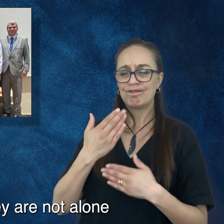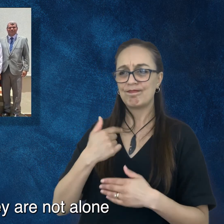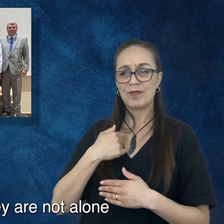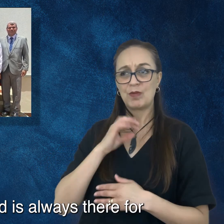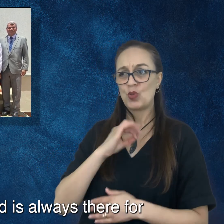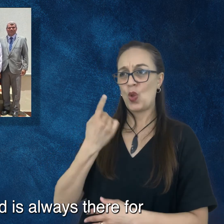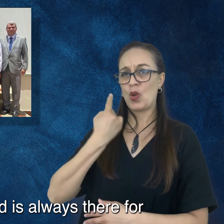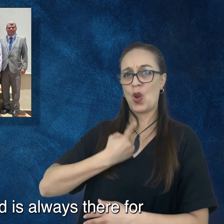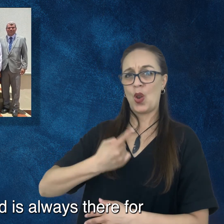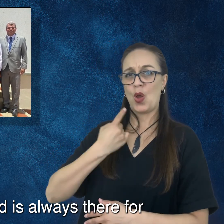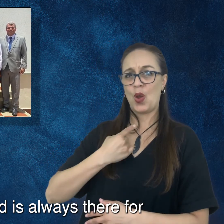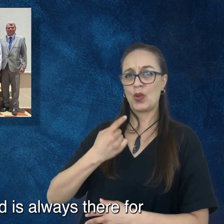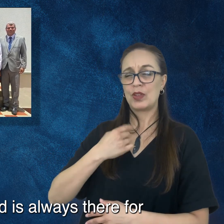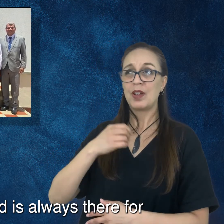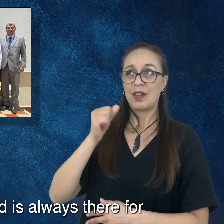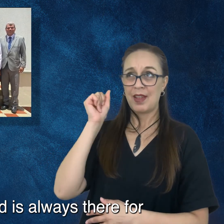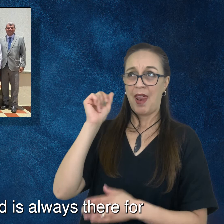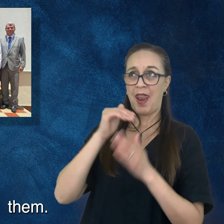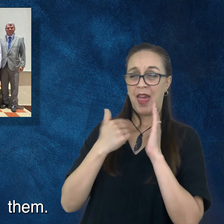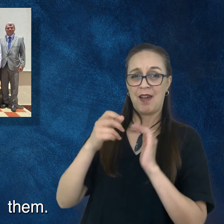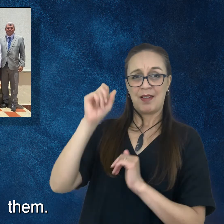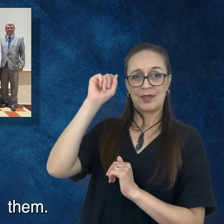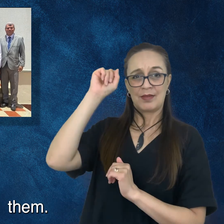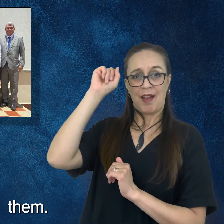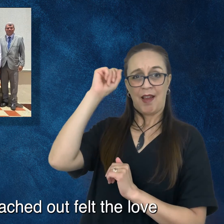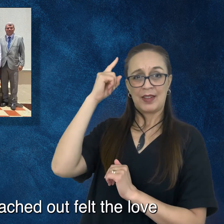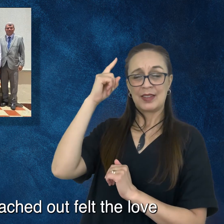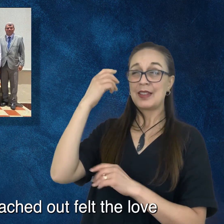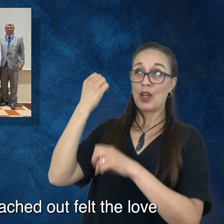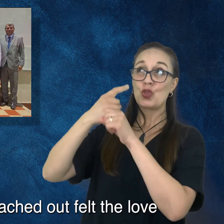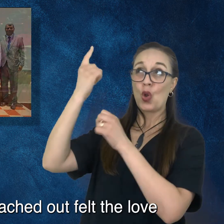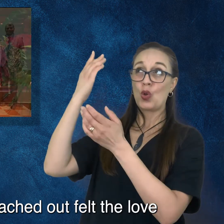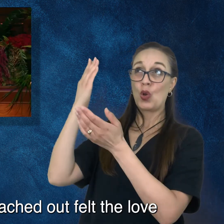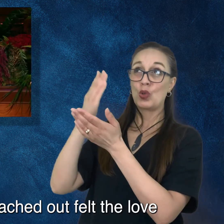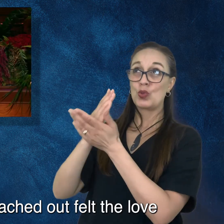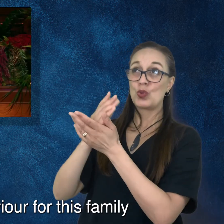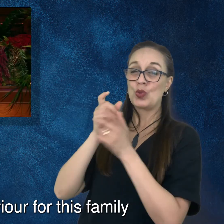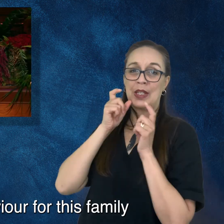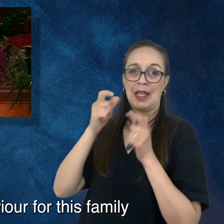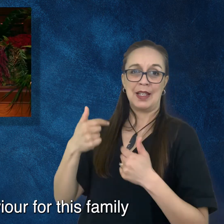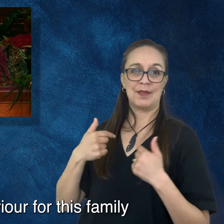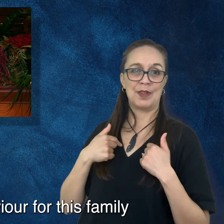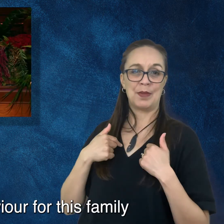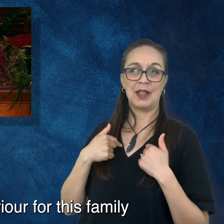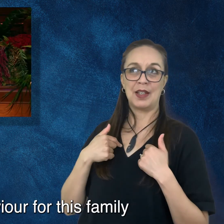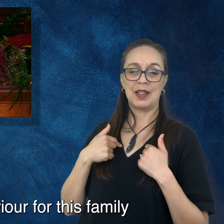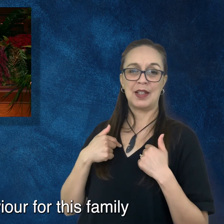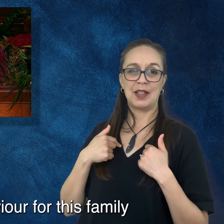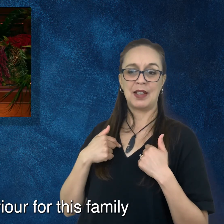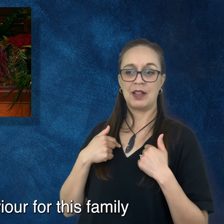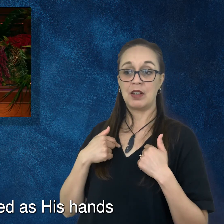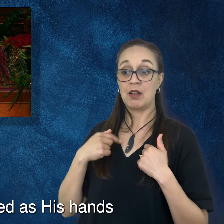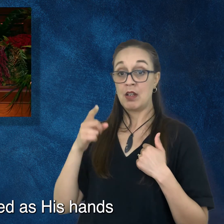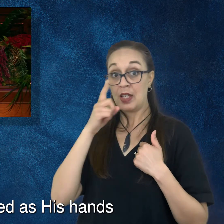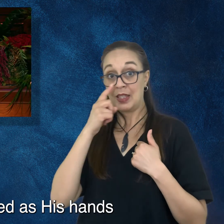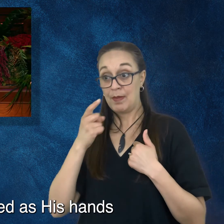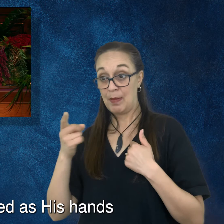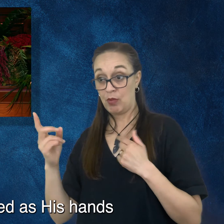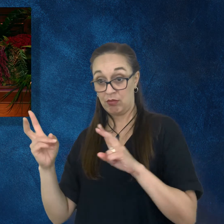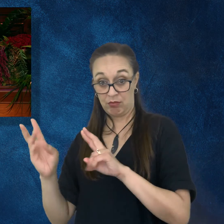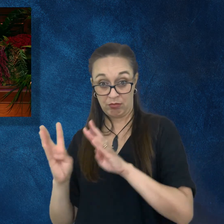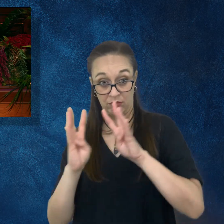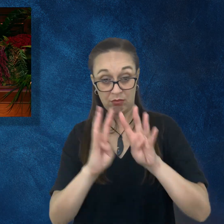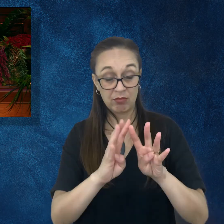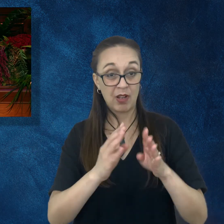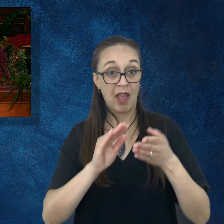and that God is always there for them. Those who reached out felt the love of the Savior for this family and acted